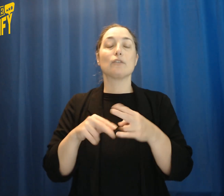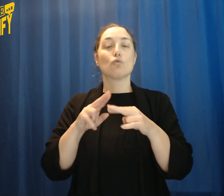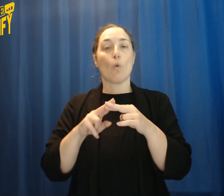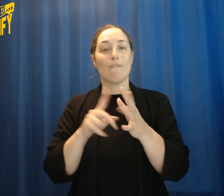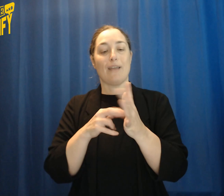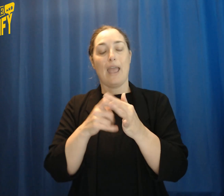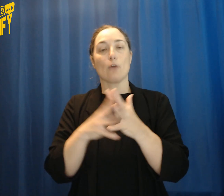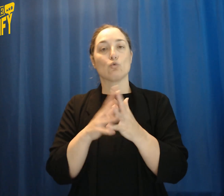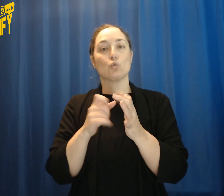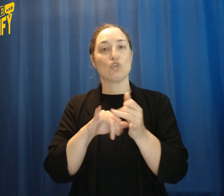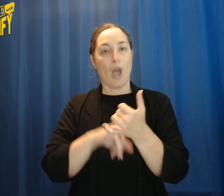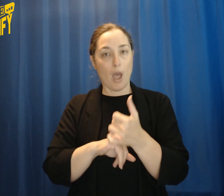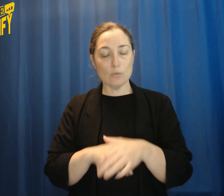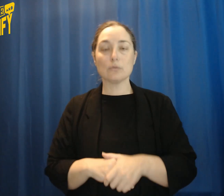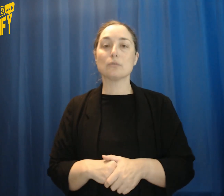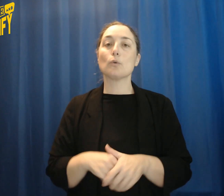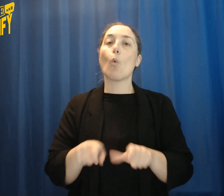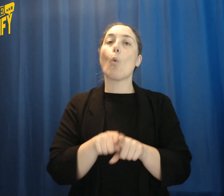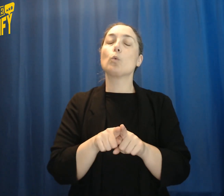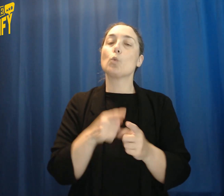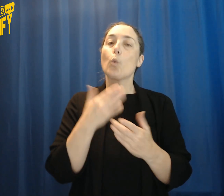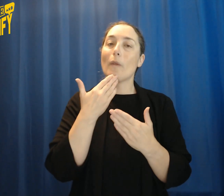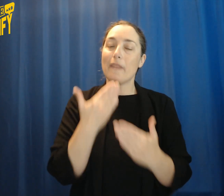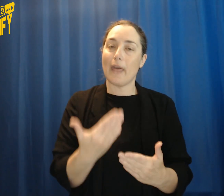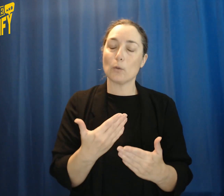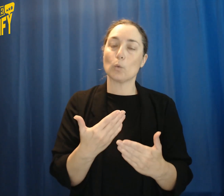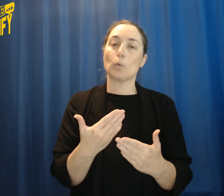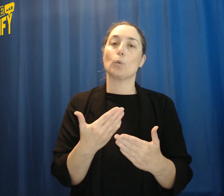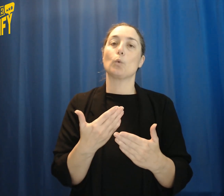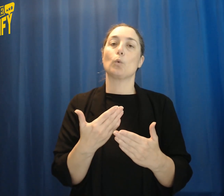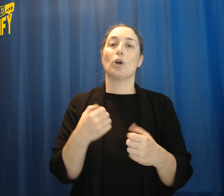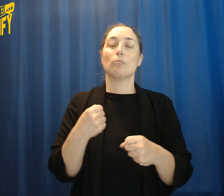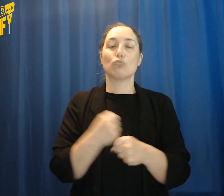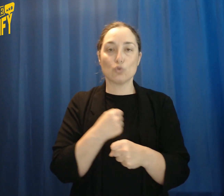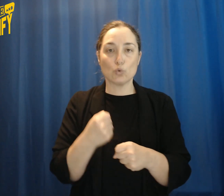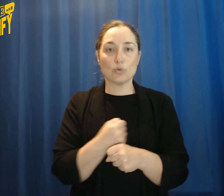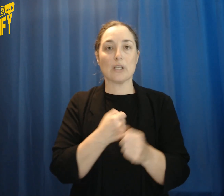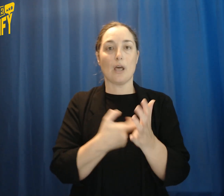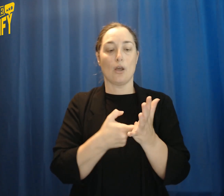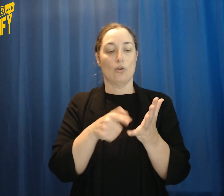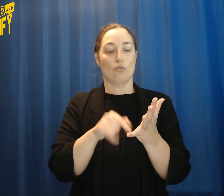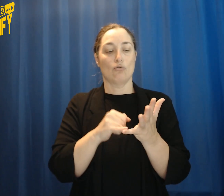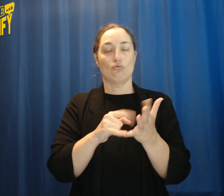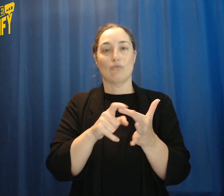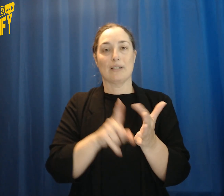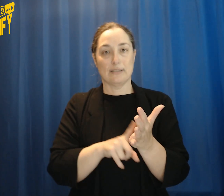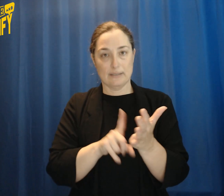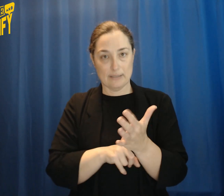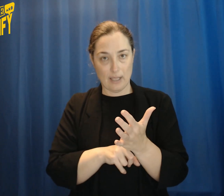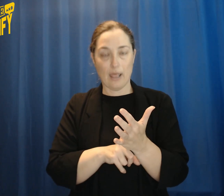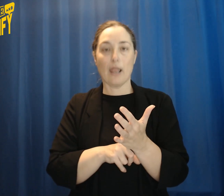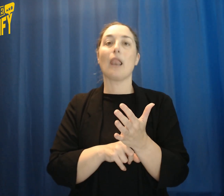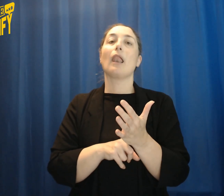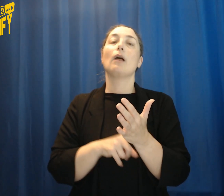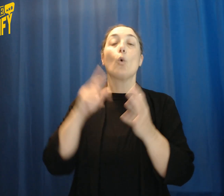And a very big thank you to producer Russell, audio engineer Greg, for